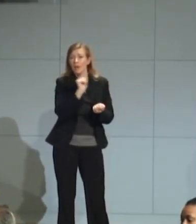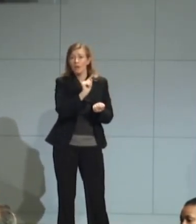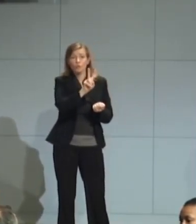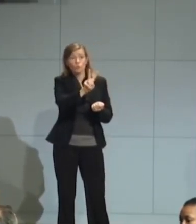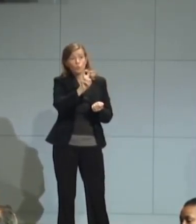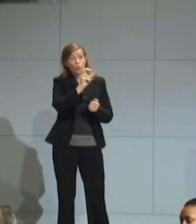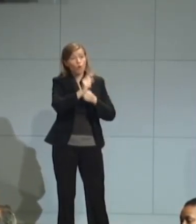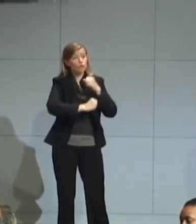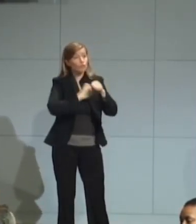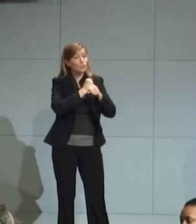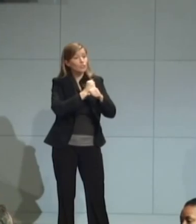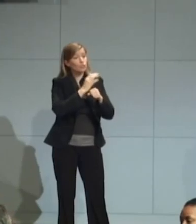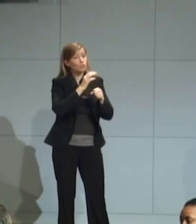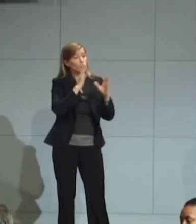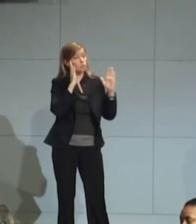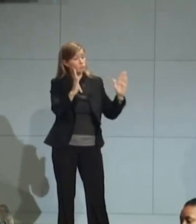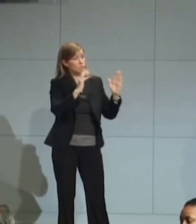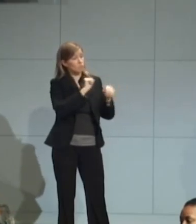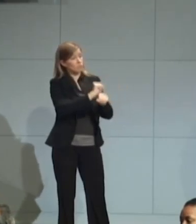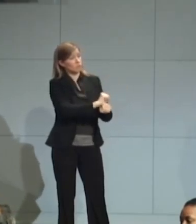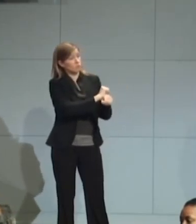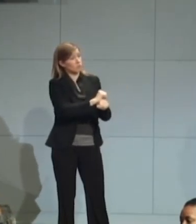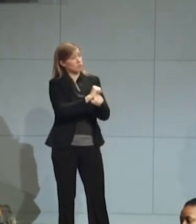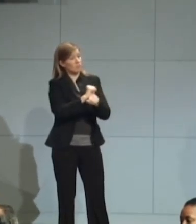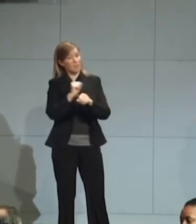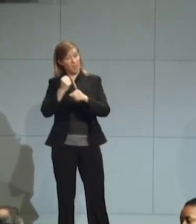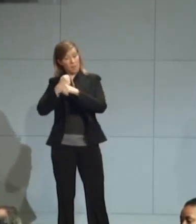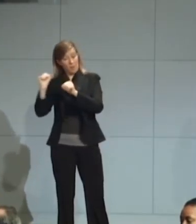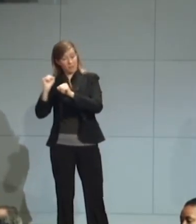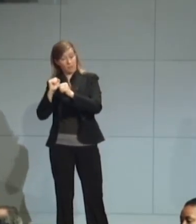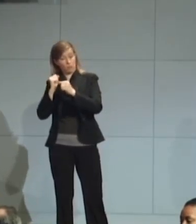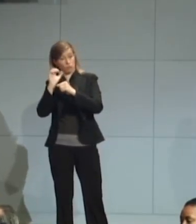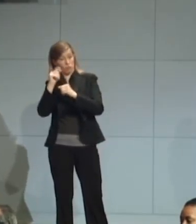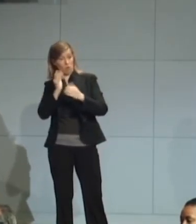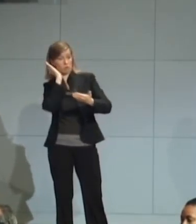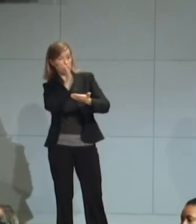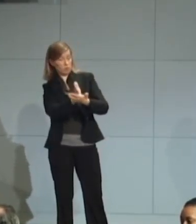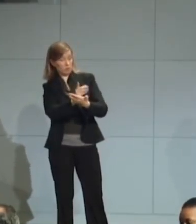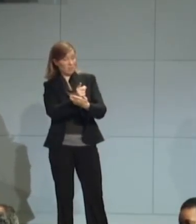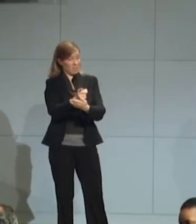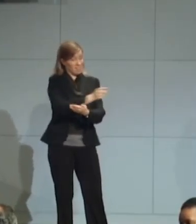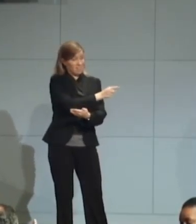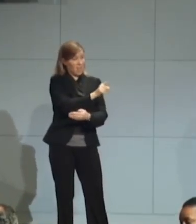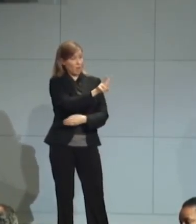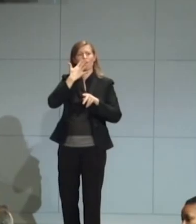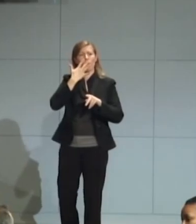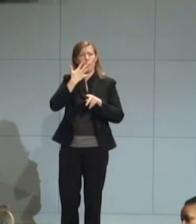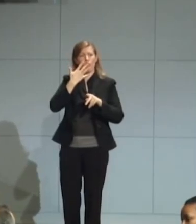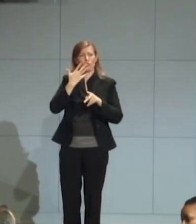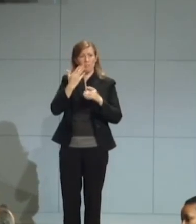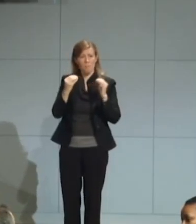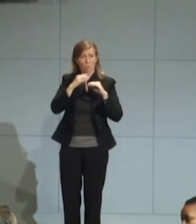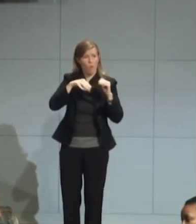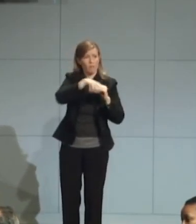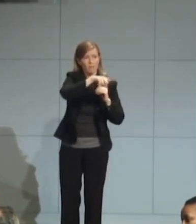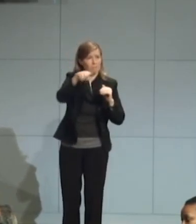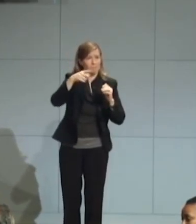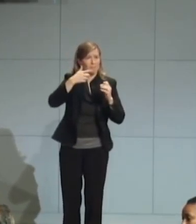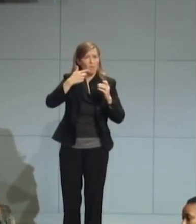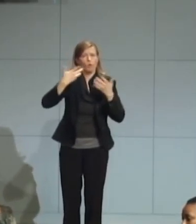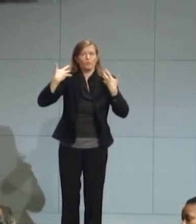black president. Yes, the same black president whose election, not once but twice, has now apparently provoked an